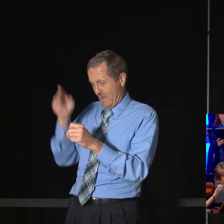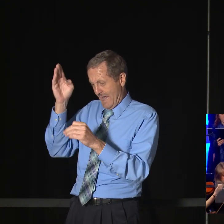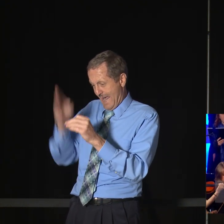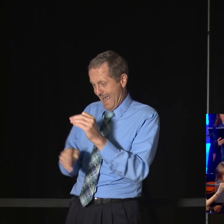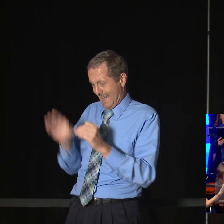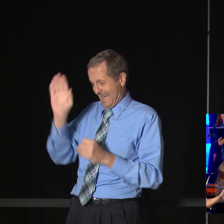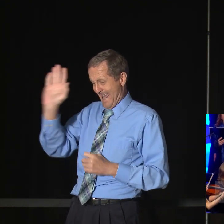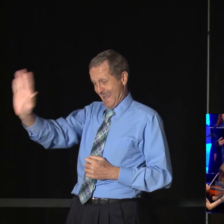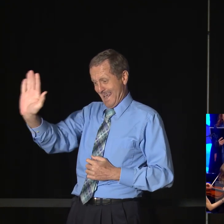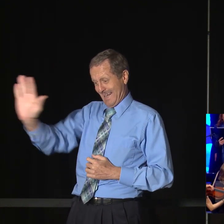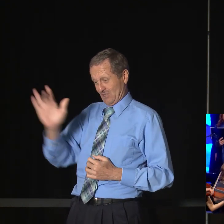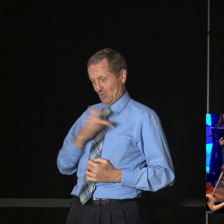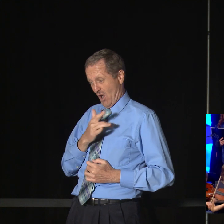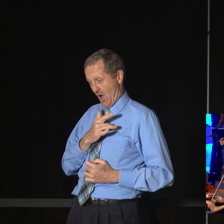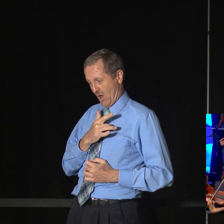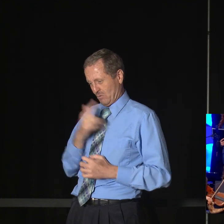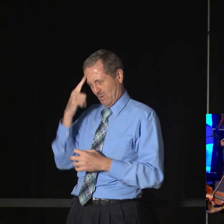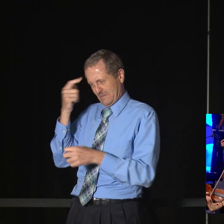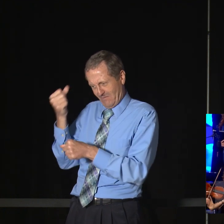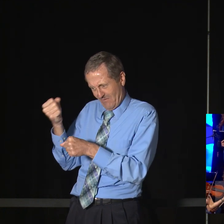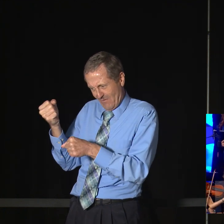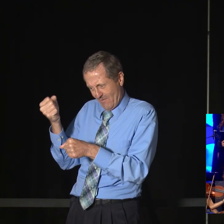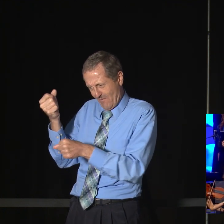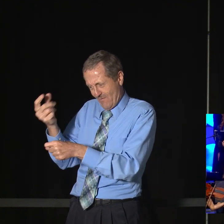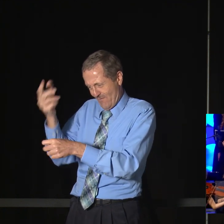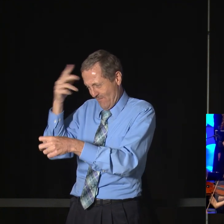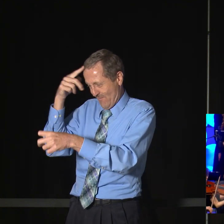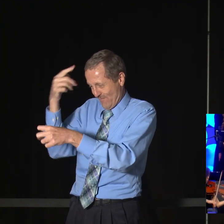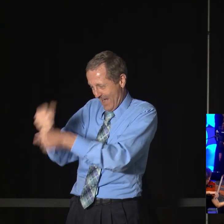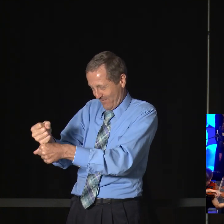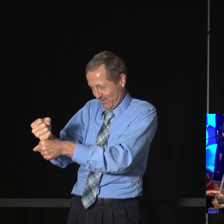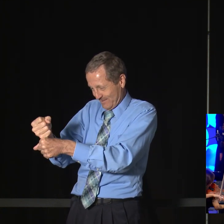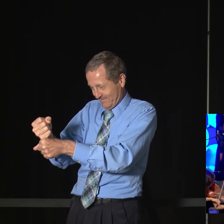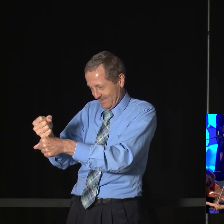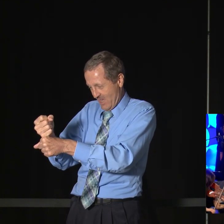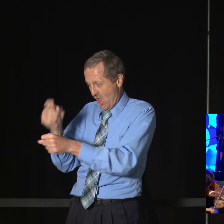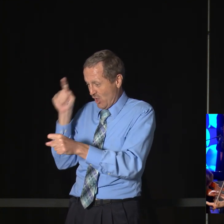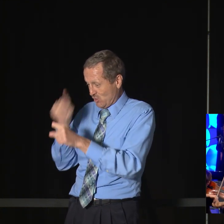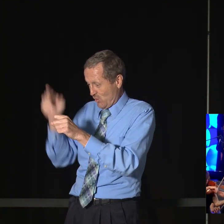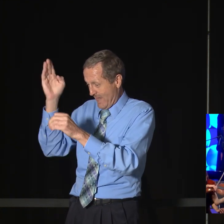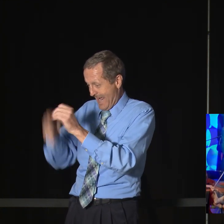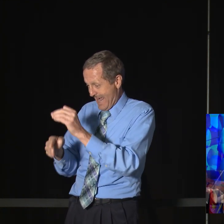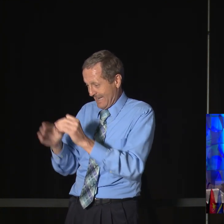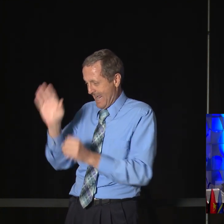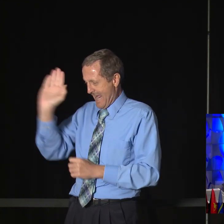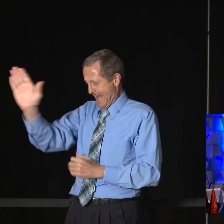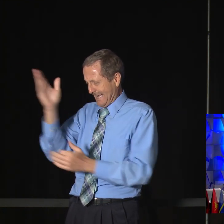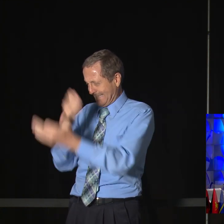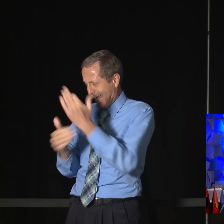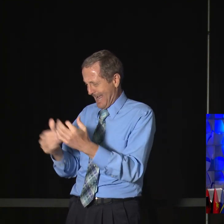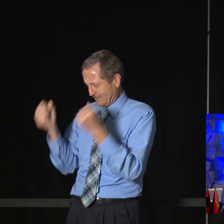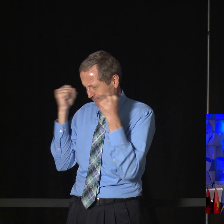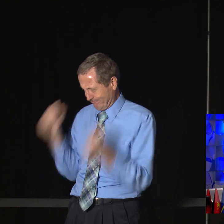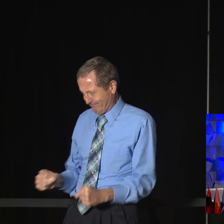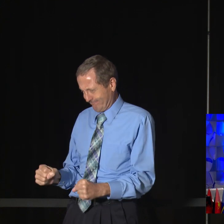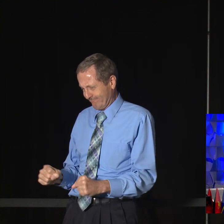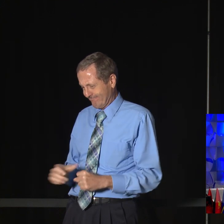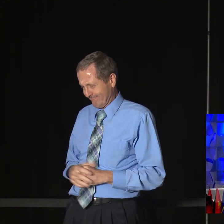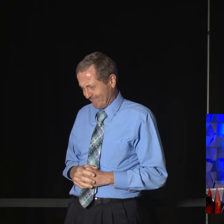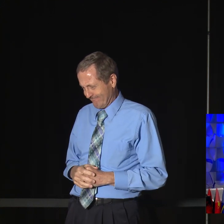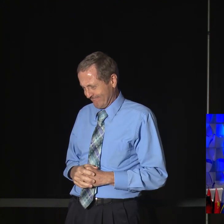and his heart is faithful. To the end, his hand is able. To